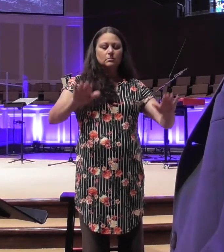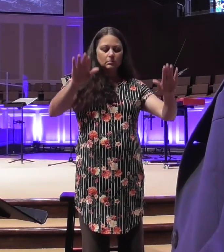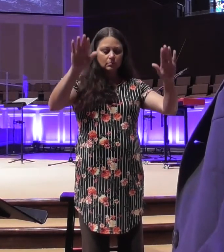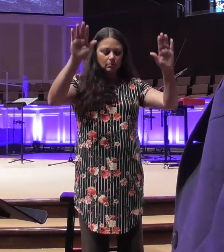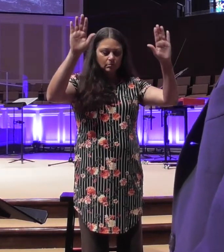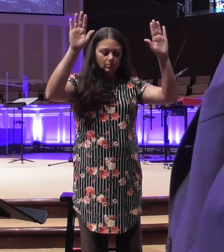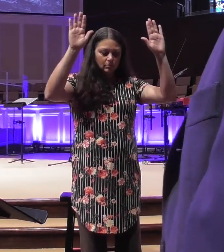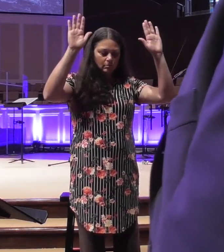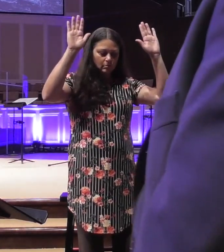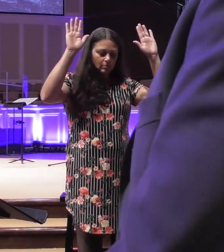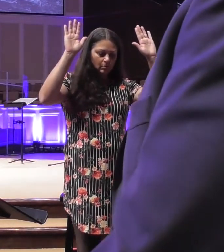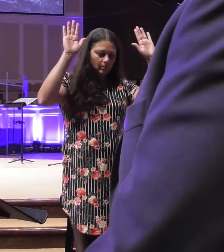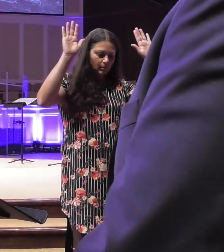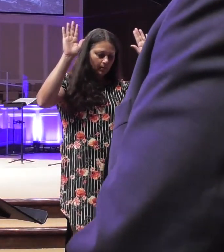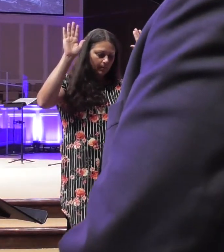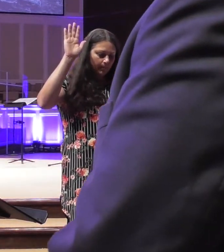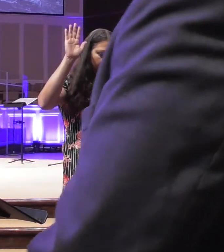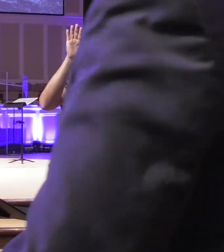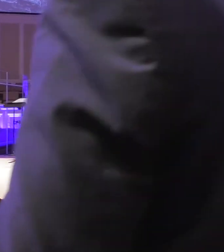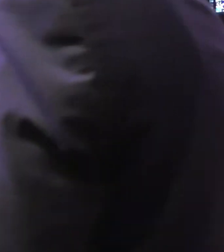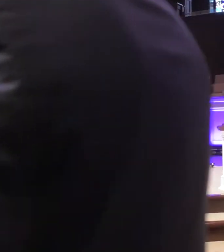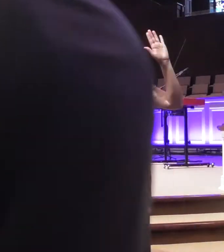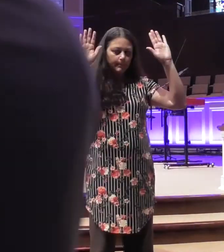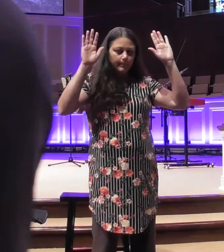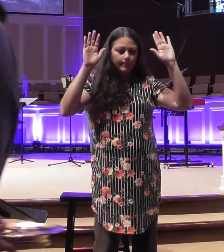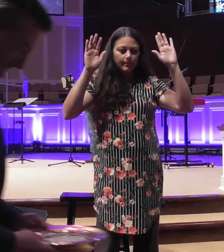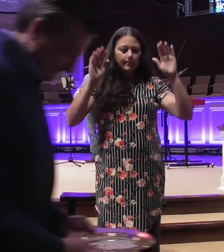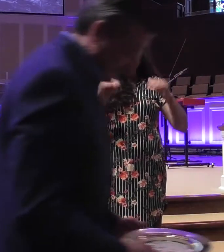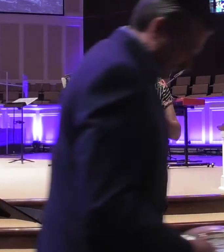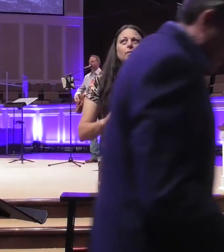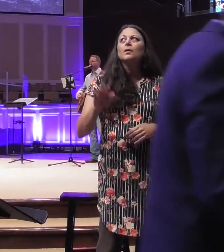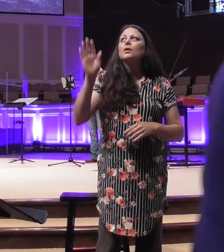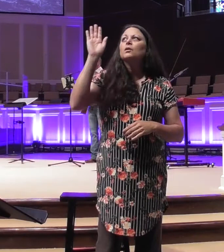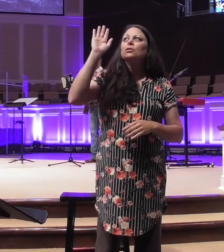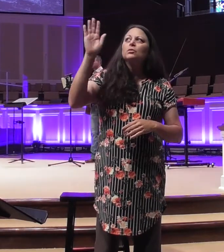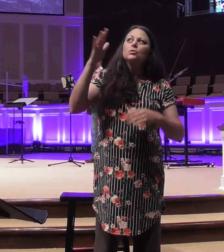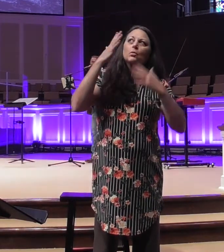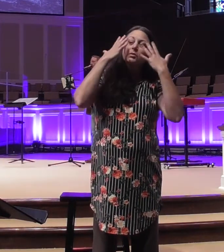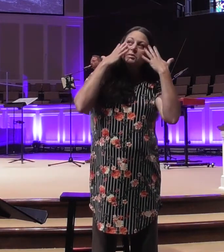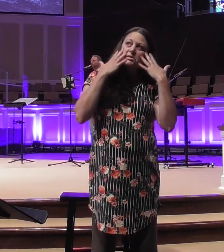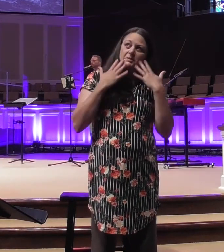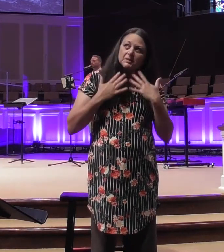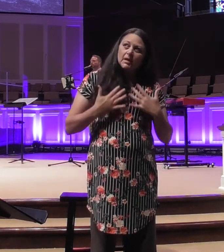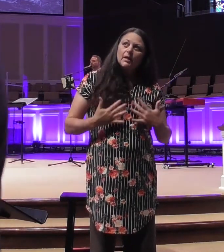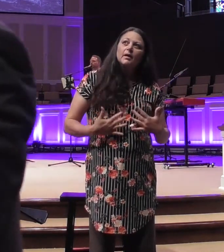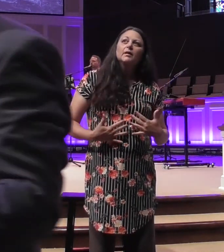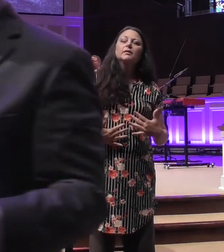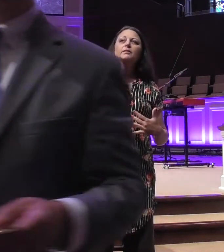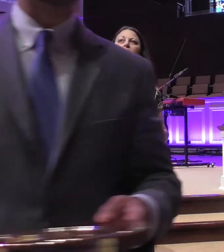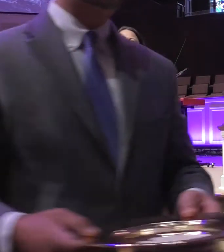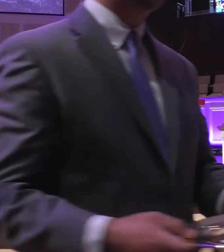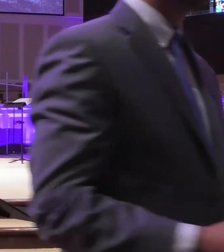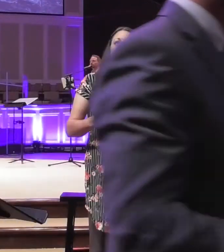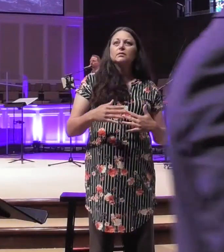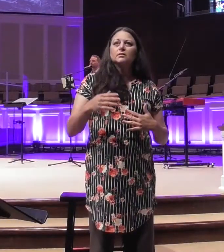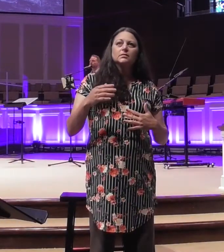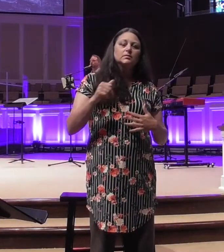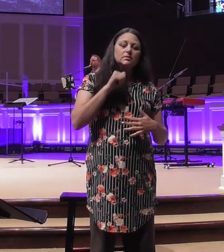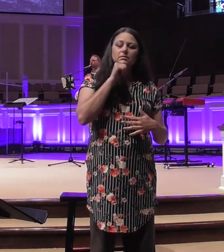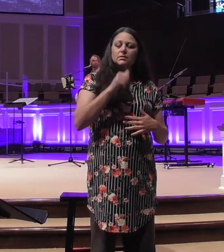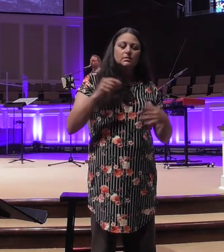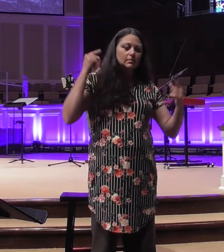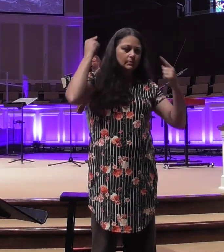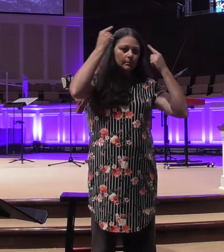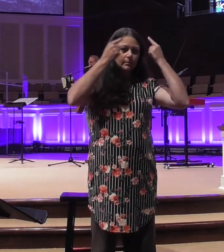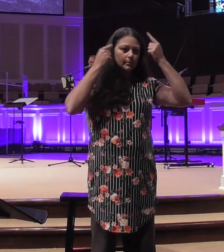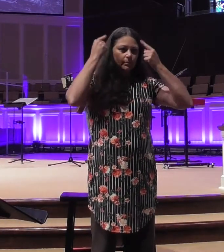cost. Accounting your status as a nothing, the King of all kings came to